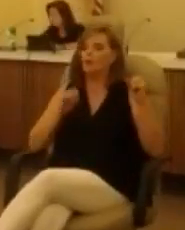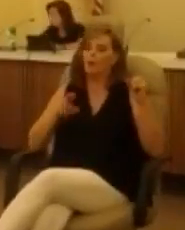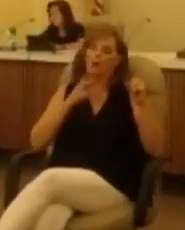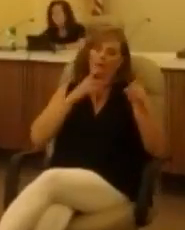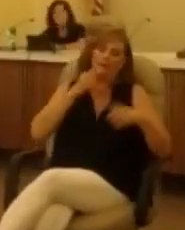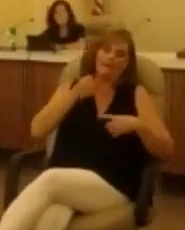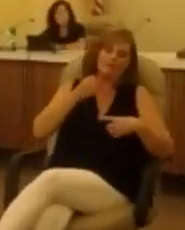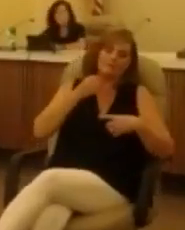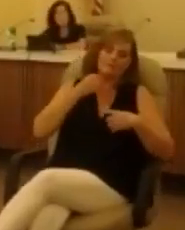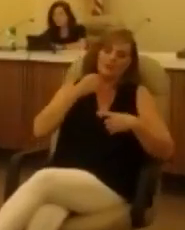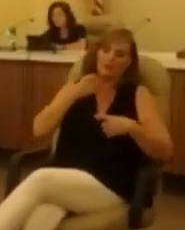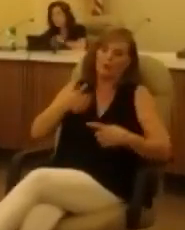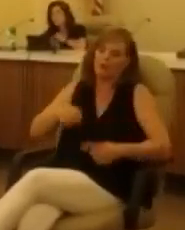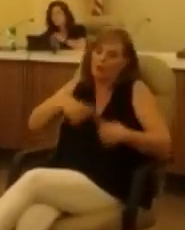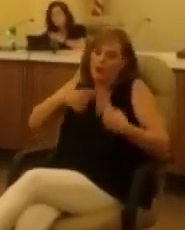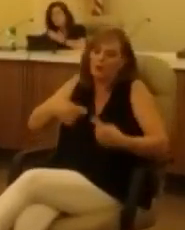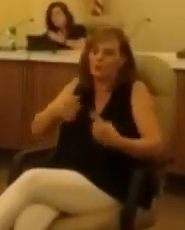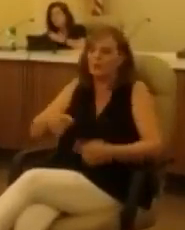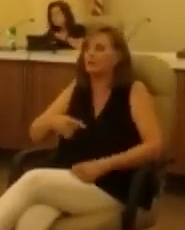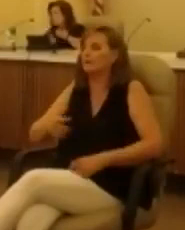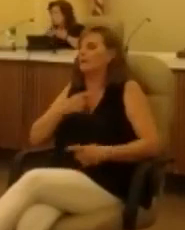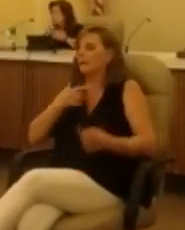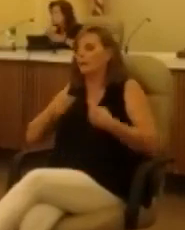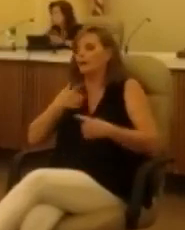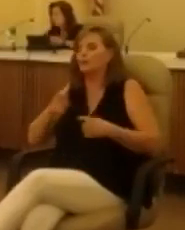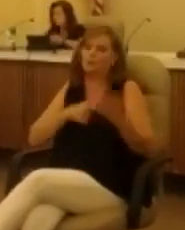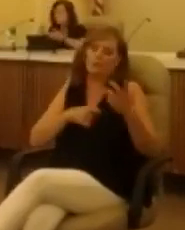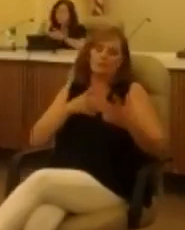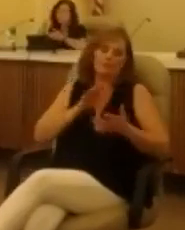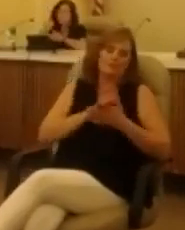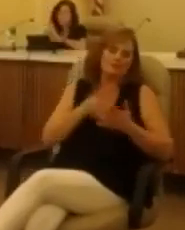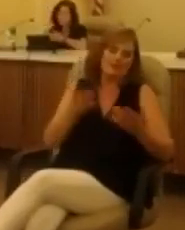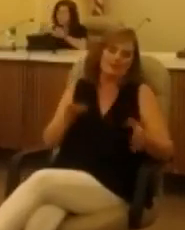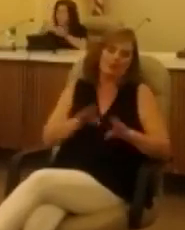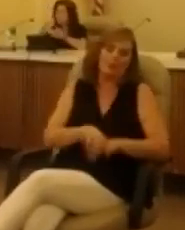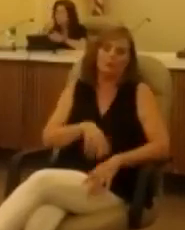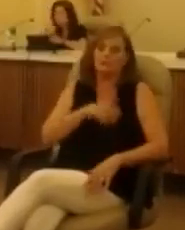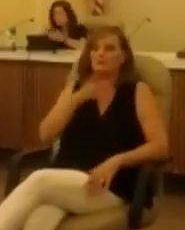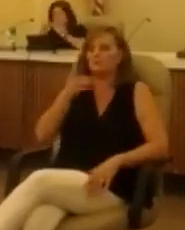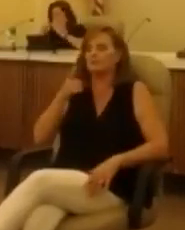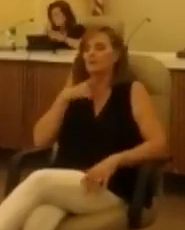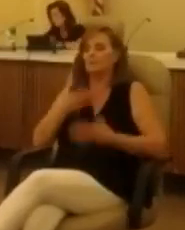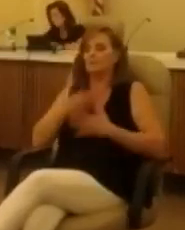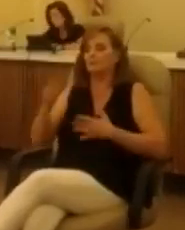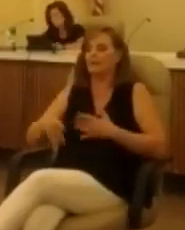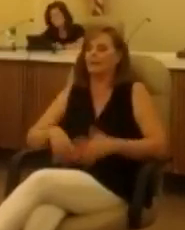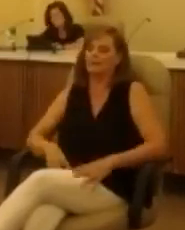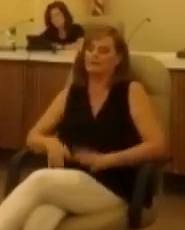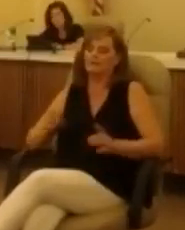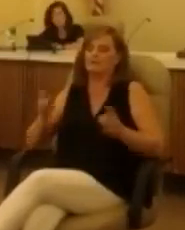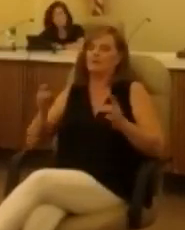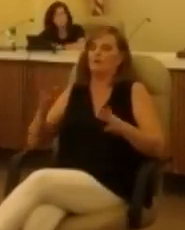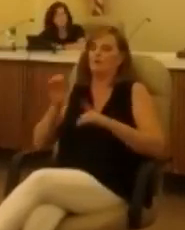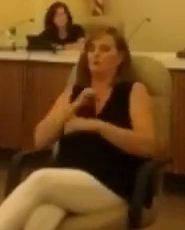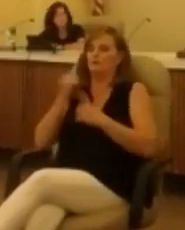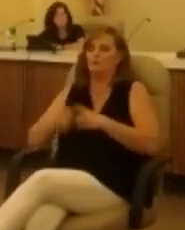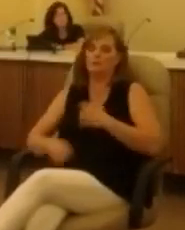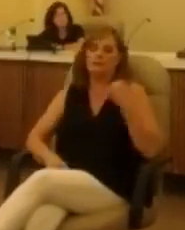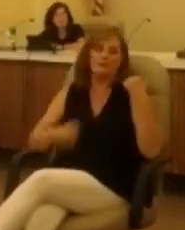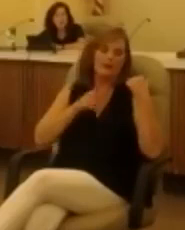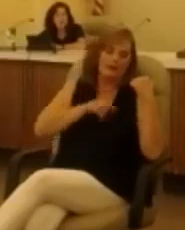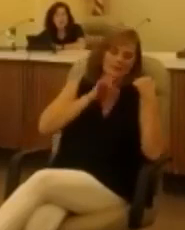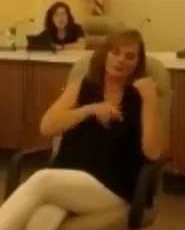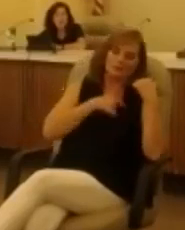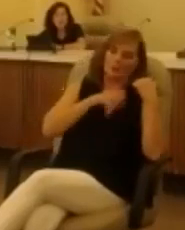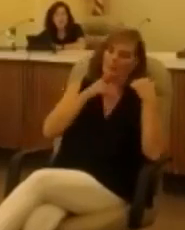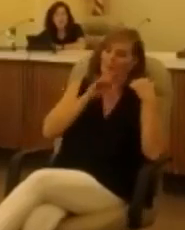over it. And then by the time it closes, it's a mess because nobody's had the electric on and it's flooded and we've got mold and it's just. I don't know what the banks are thinking, you know,